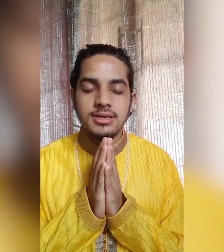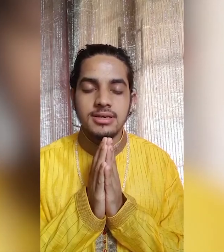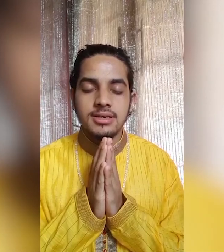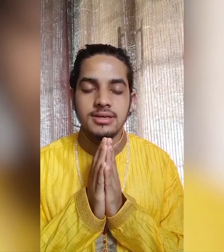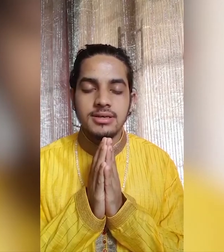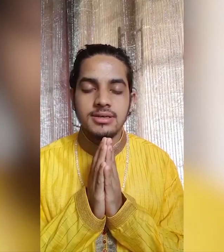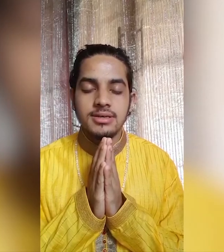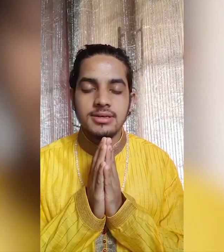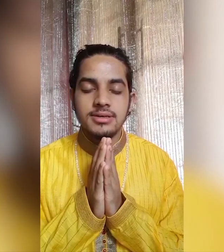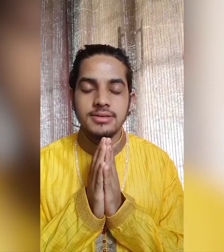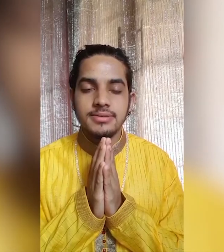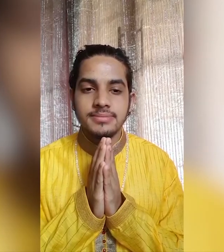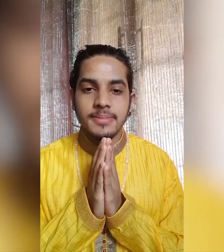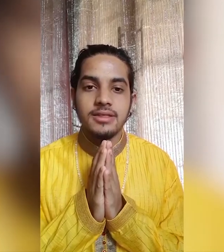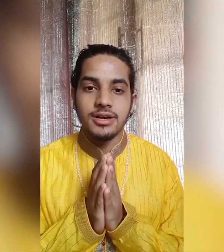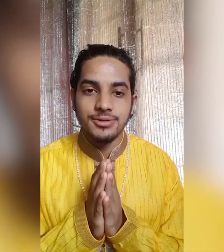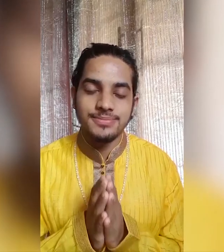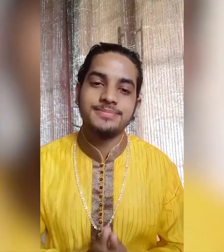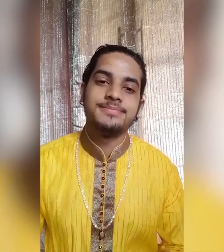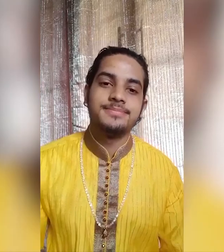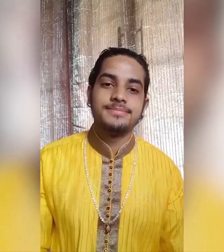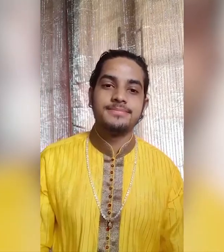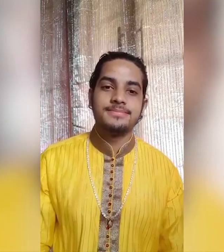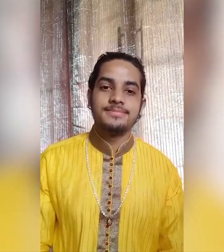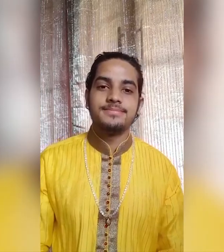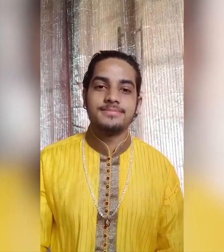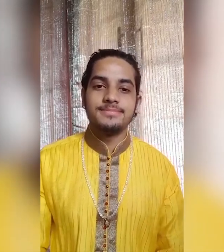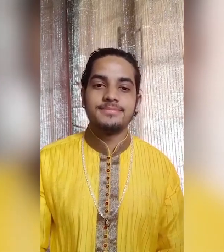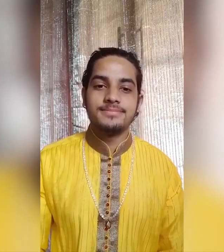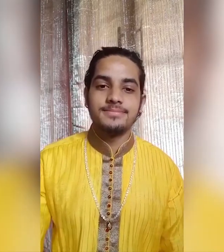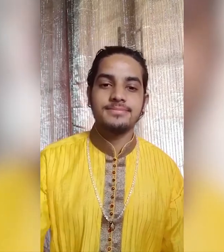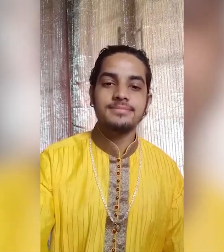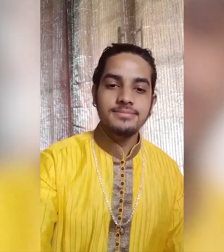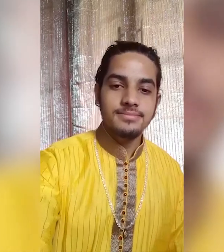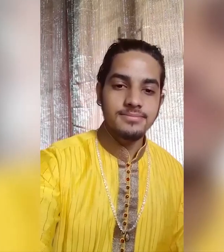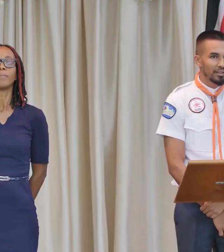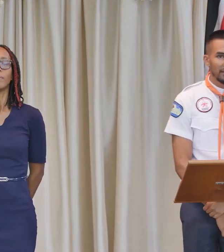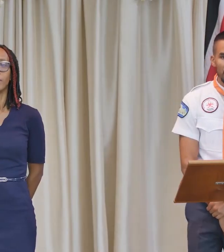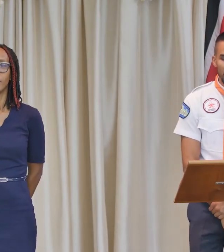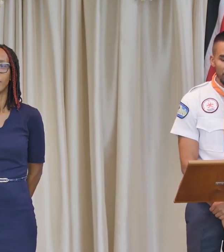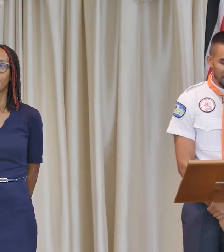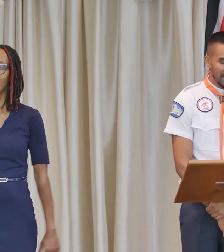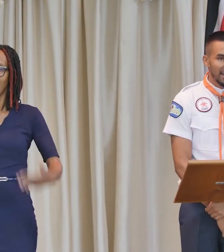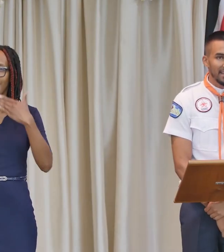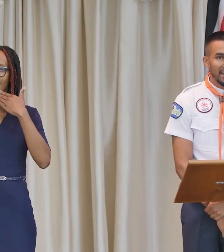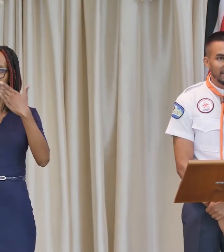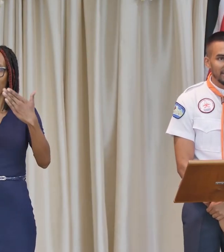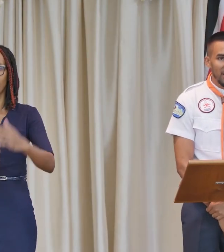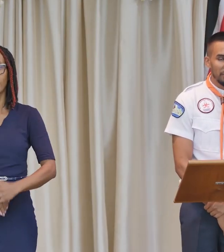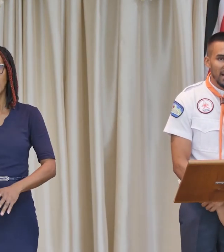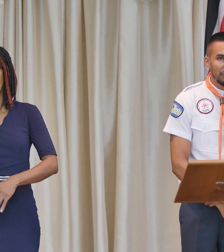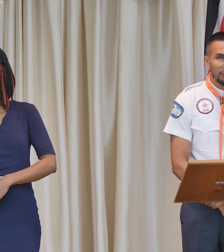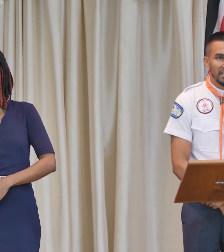Shanti. Thank you. Thank you.